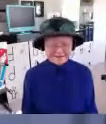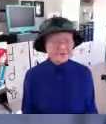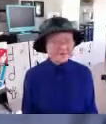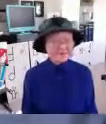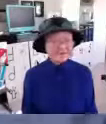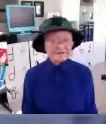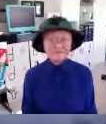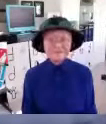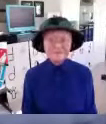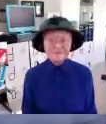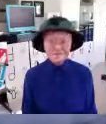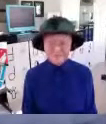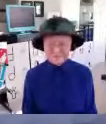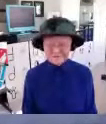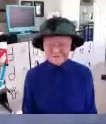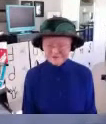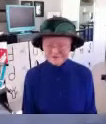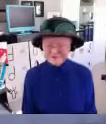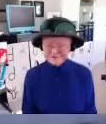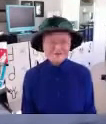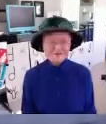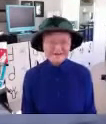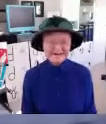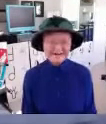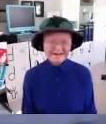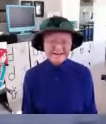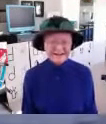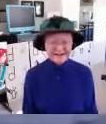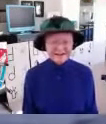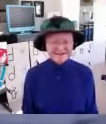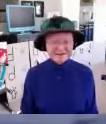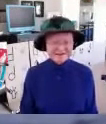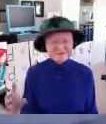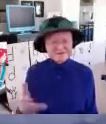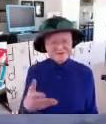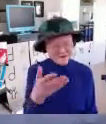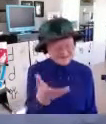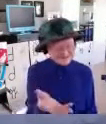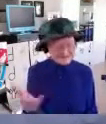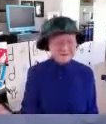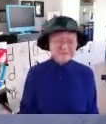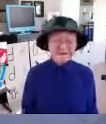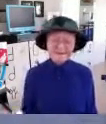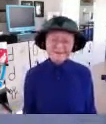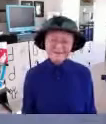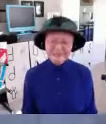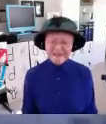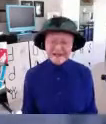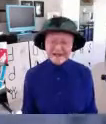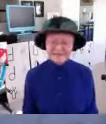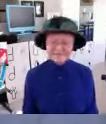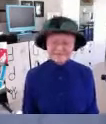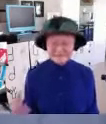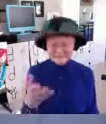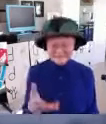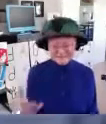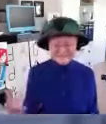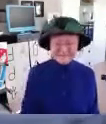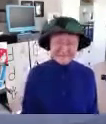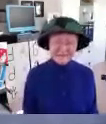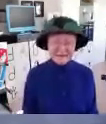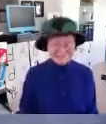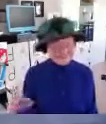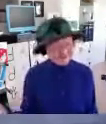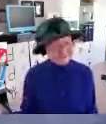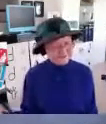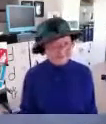is presentation 54 with Dr. Rachel Channon, and Dr. Rachel Channon is sitting right here, and there's Steve Slavinsky